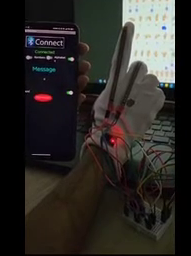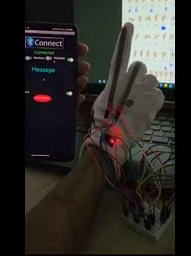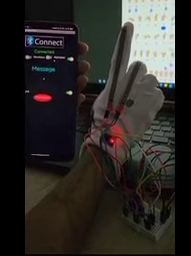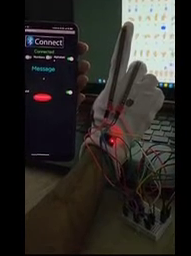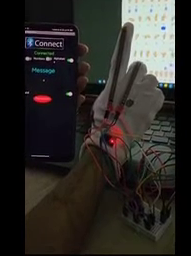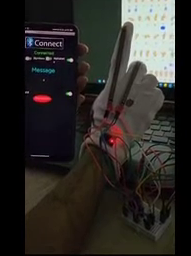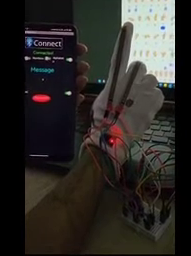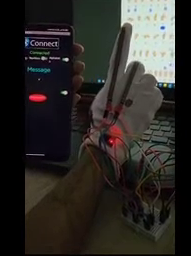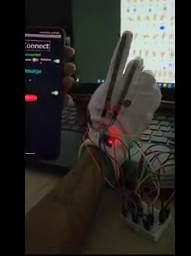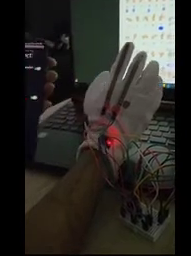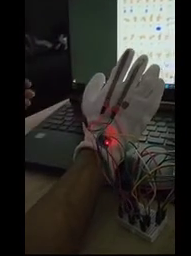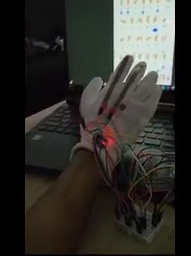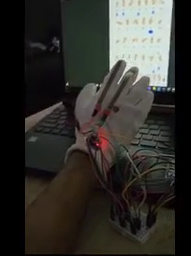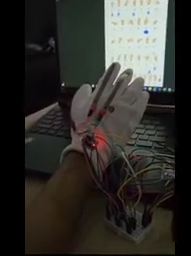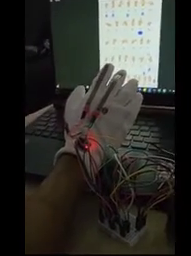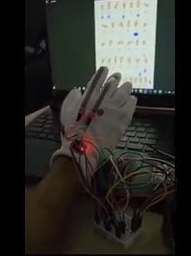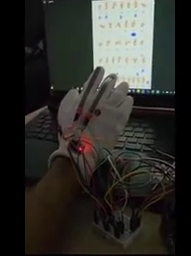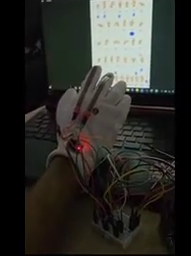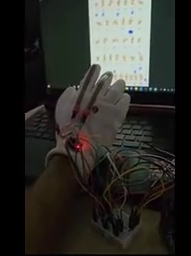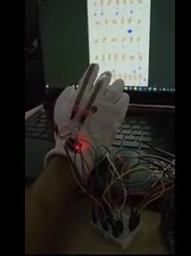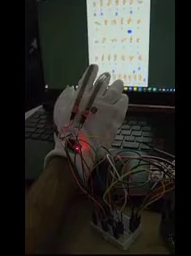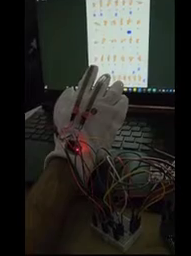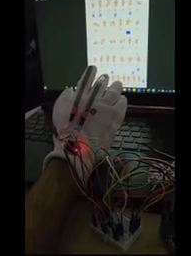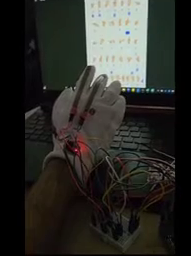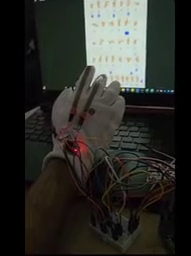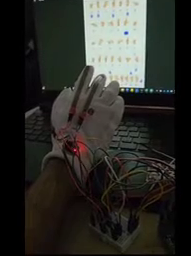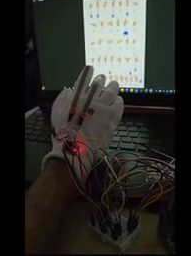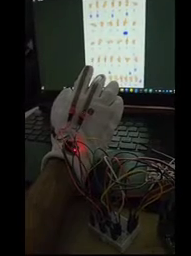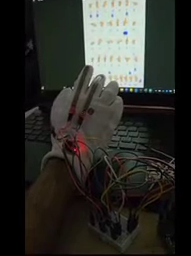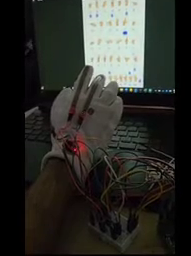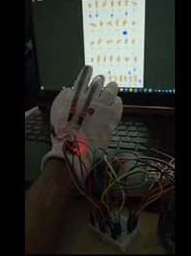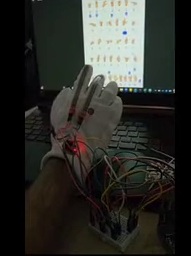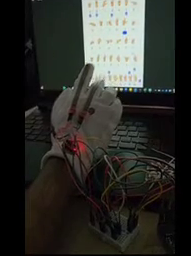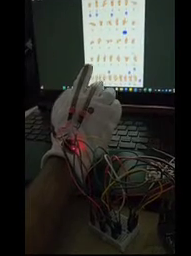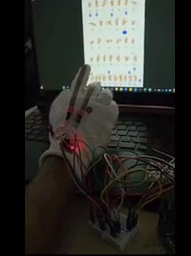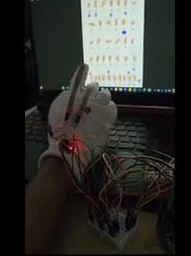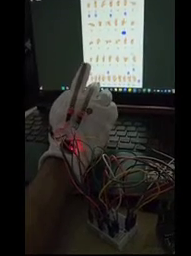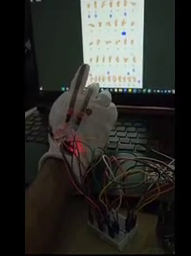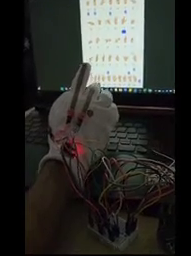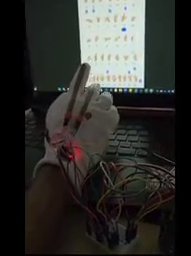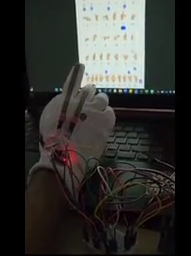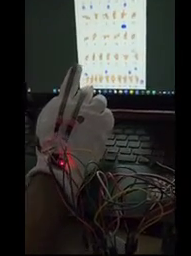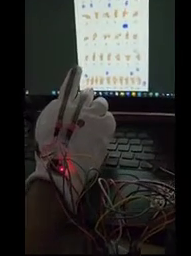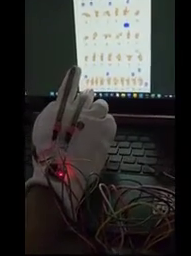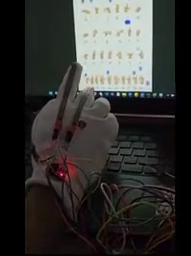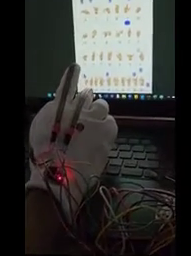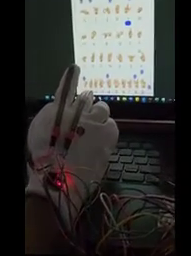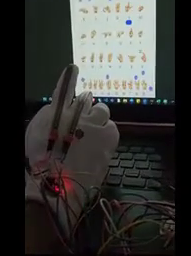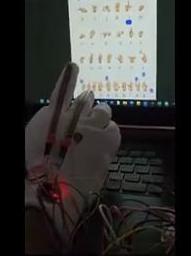D Now if you look at the chart again, you can see